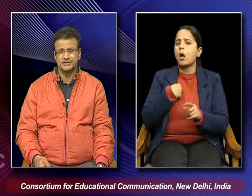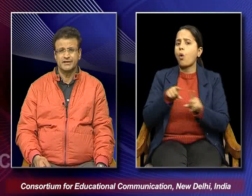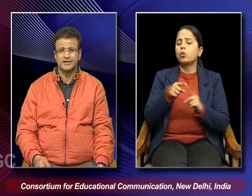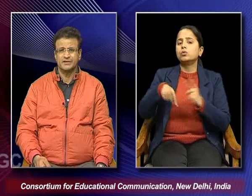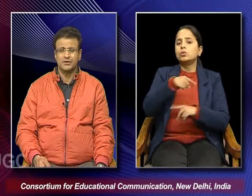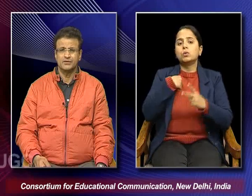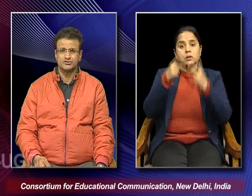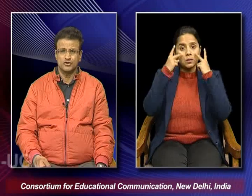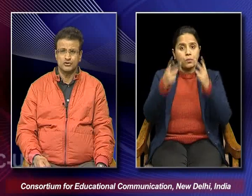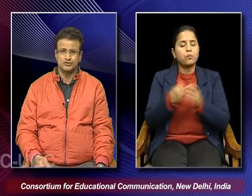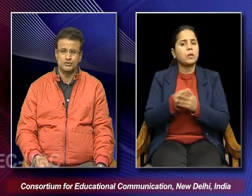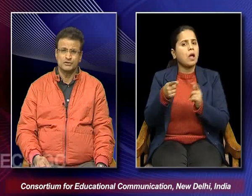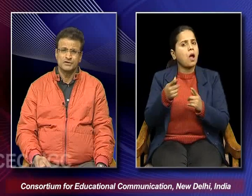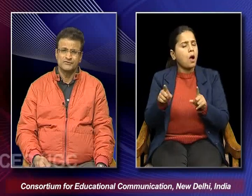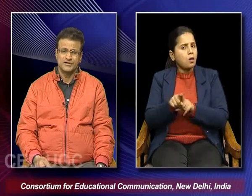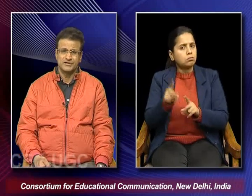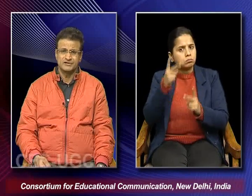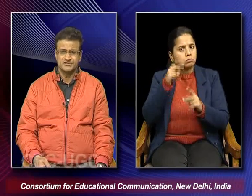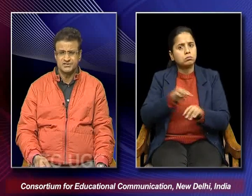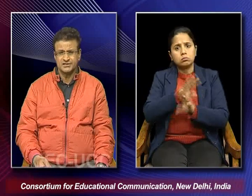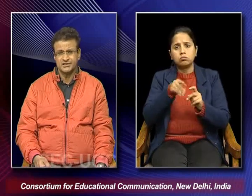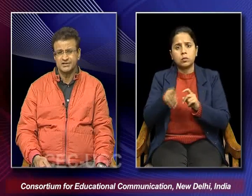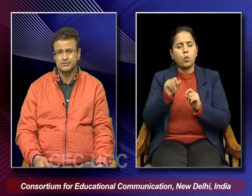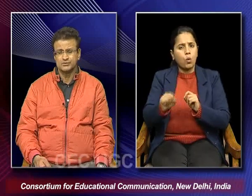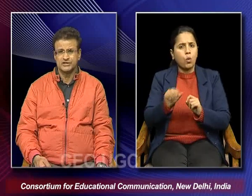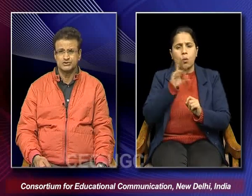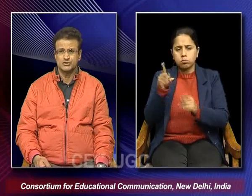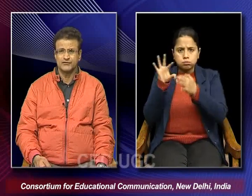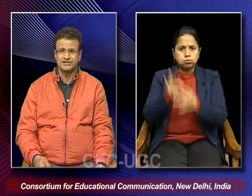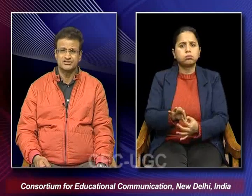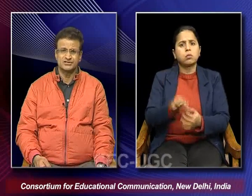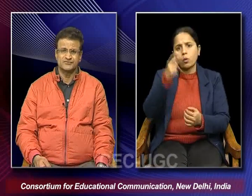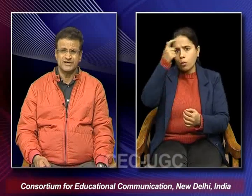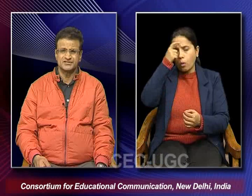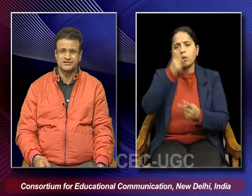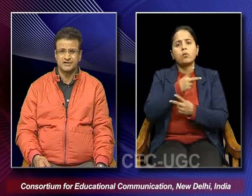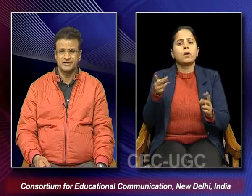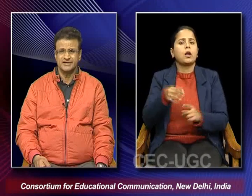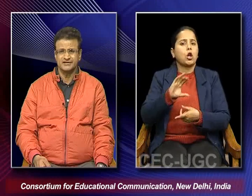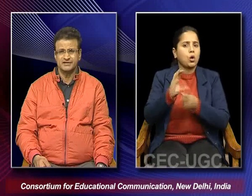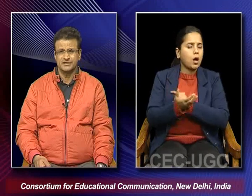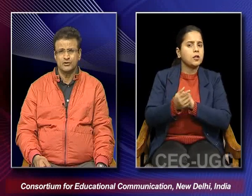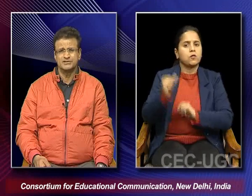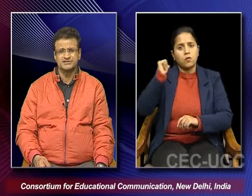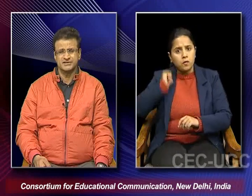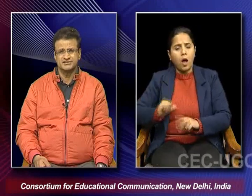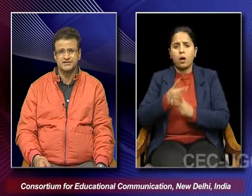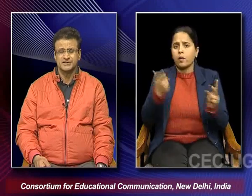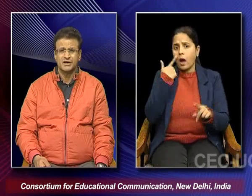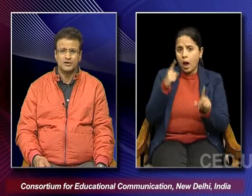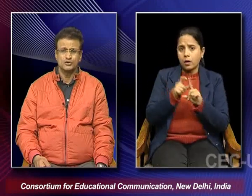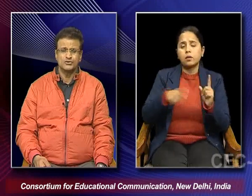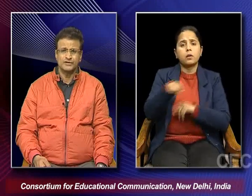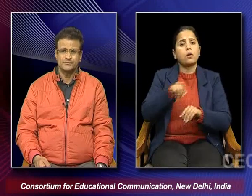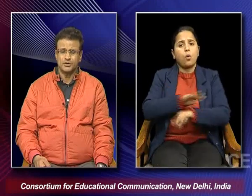see that how it is also very intrinsically linked to the issue of culture, fashion and the identity, and all these things